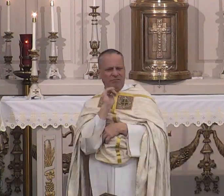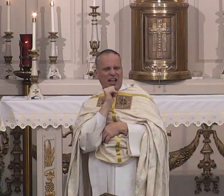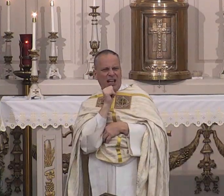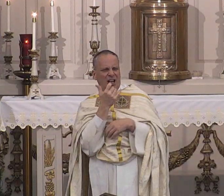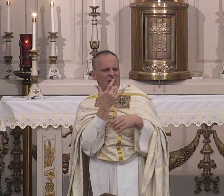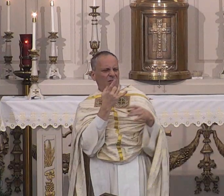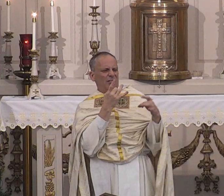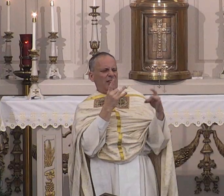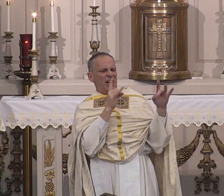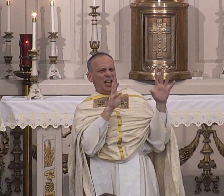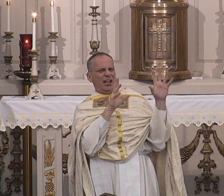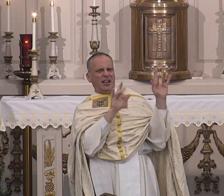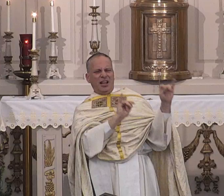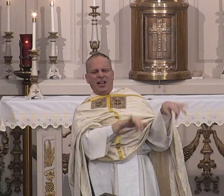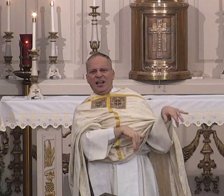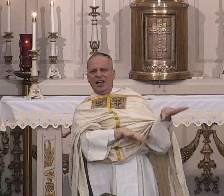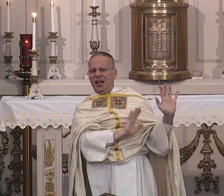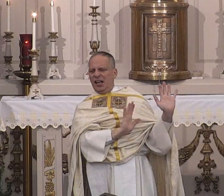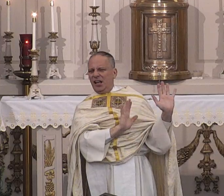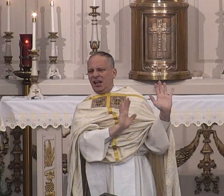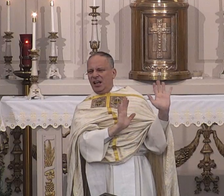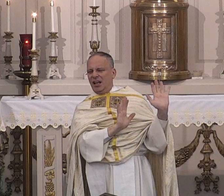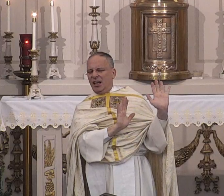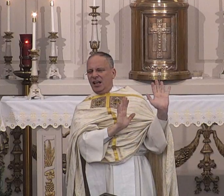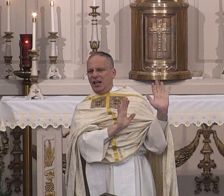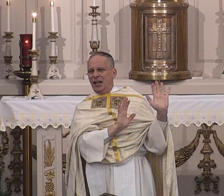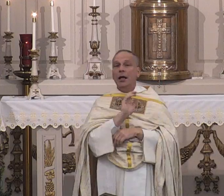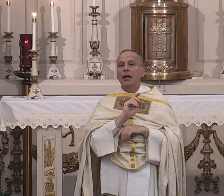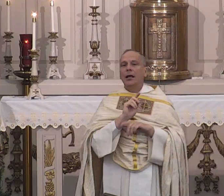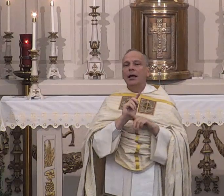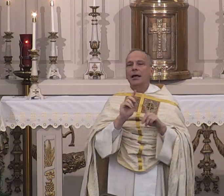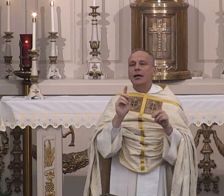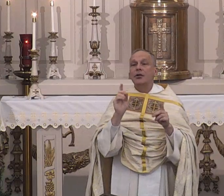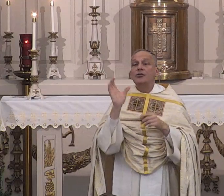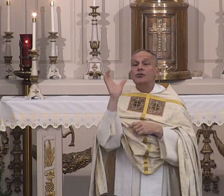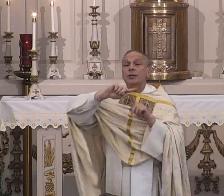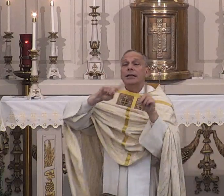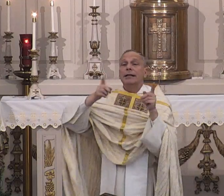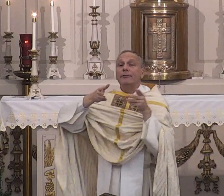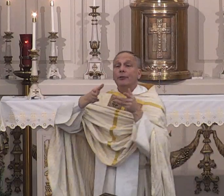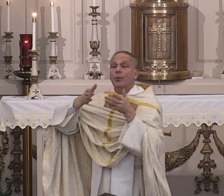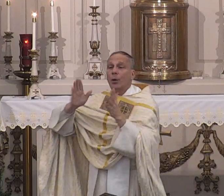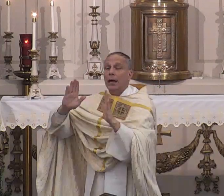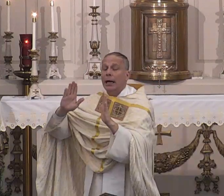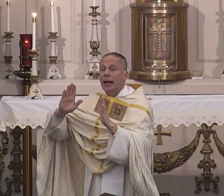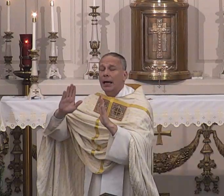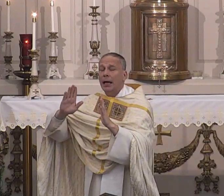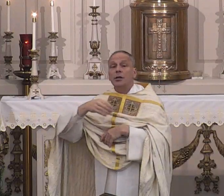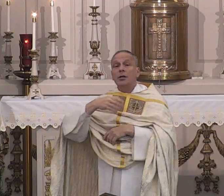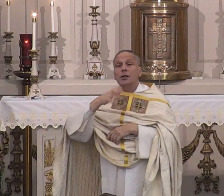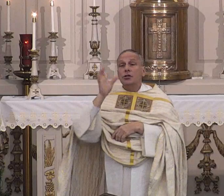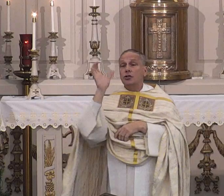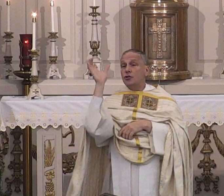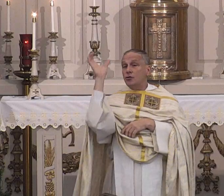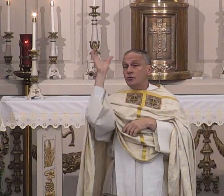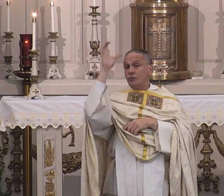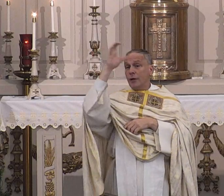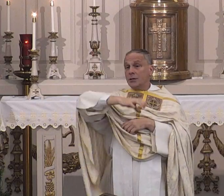like weird or uncomfortable, not that kind of strange. It's strange in a different way.